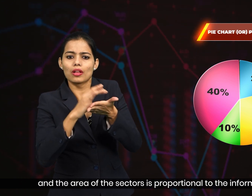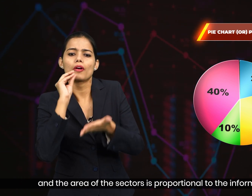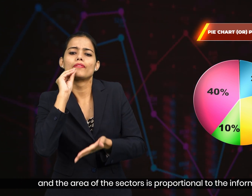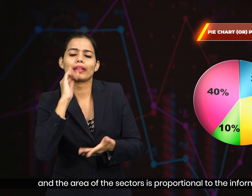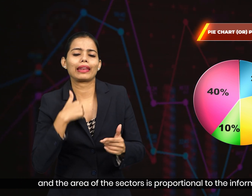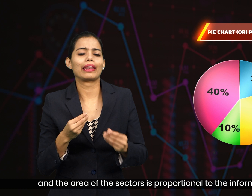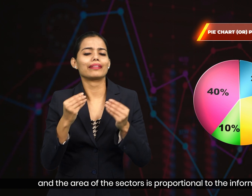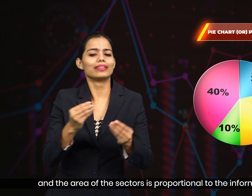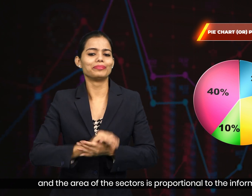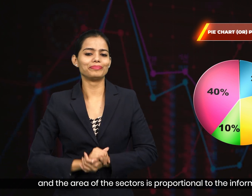given.